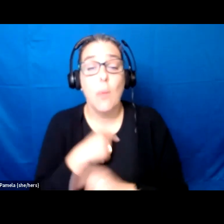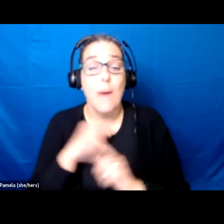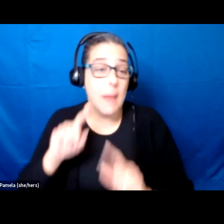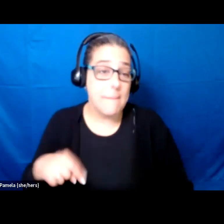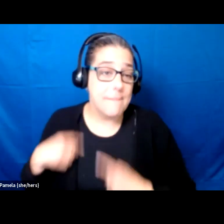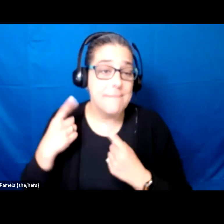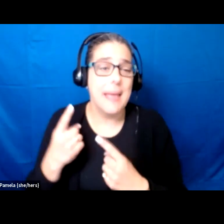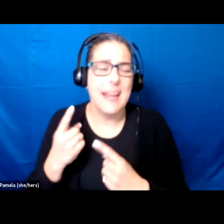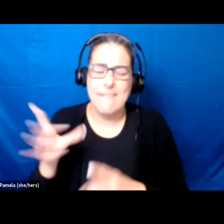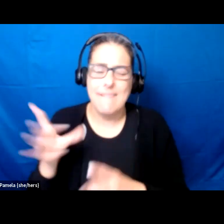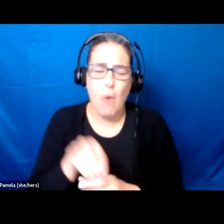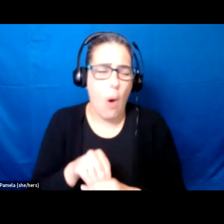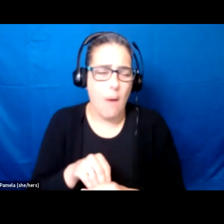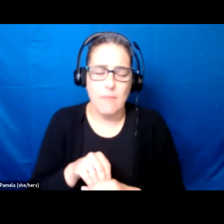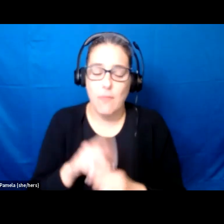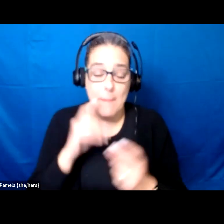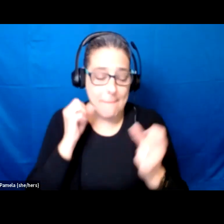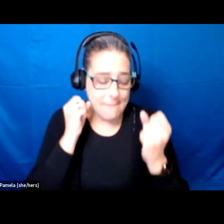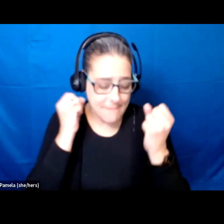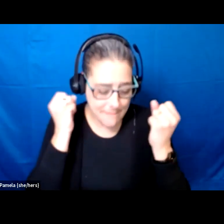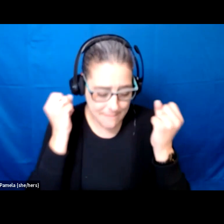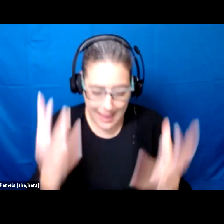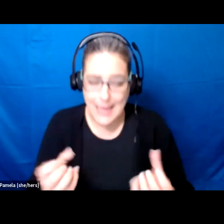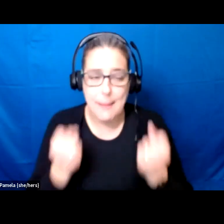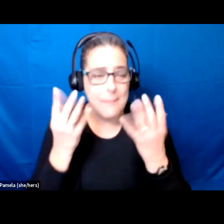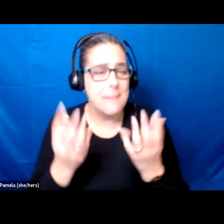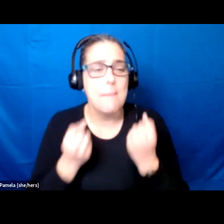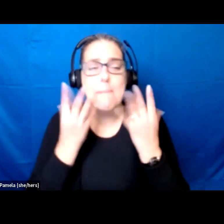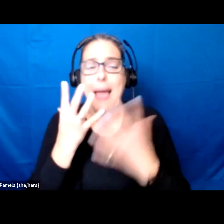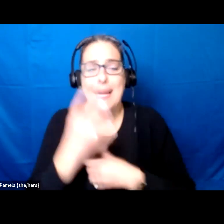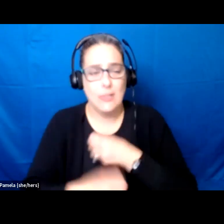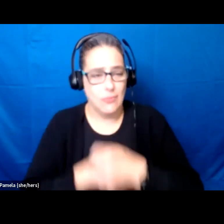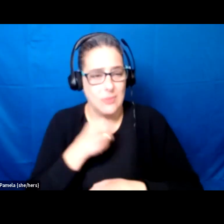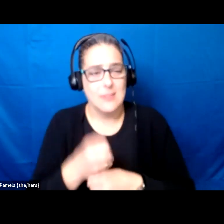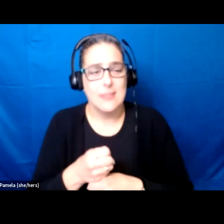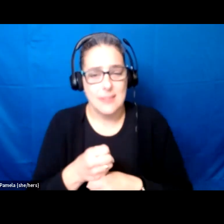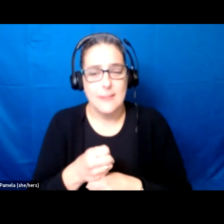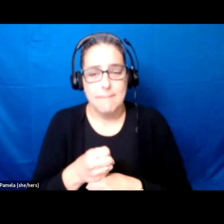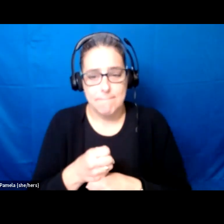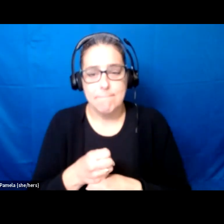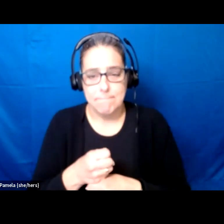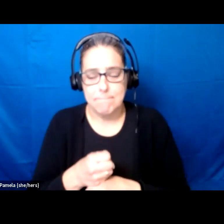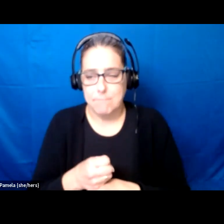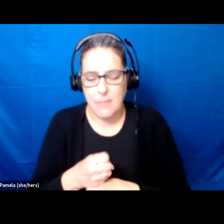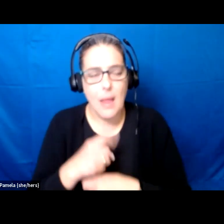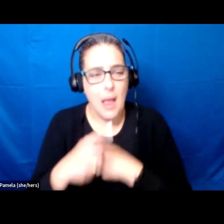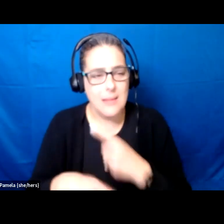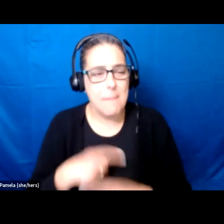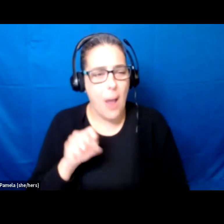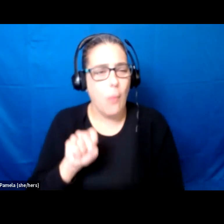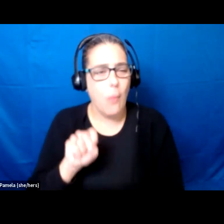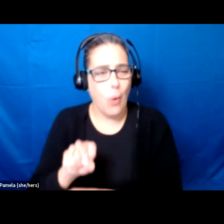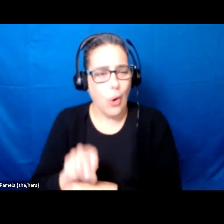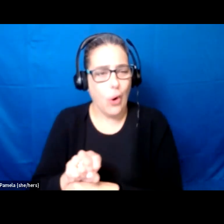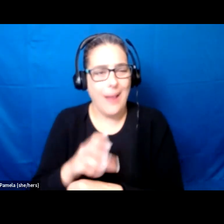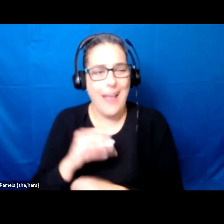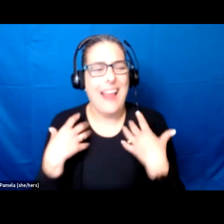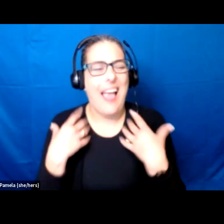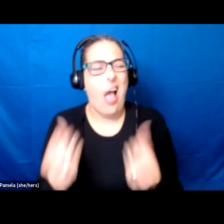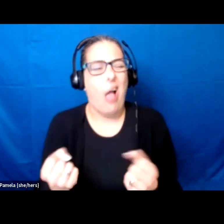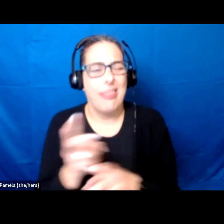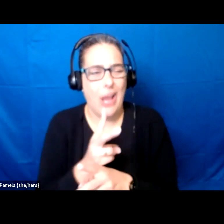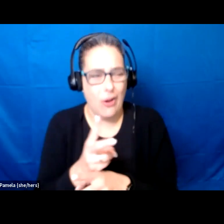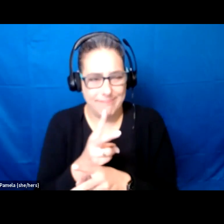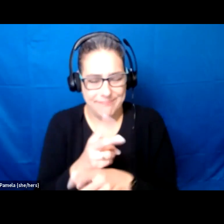for many, many, many years now is the idea around work and healthcare. And